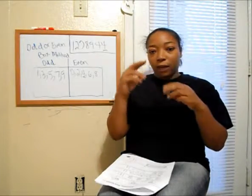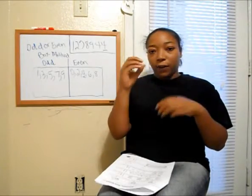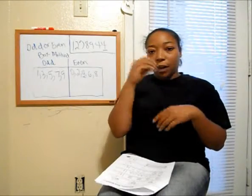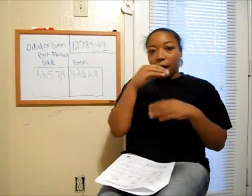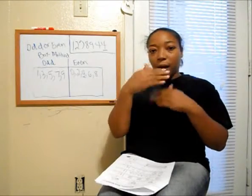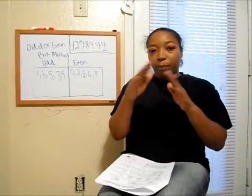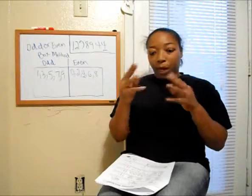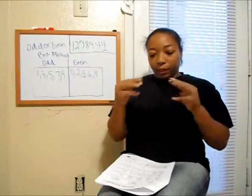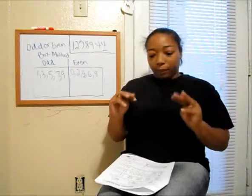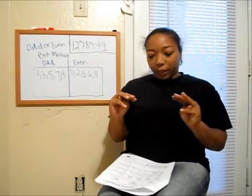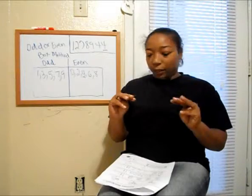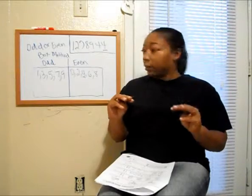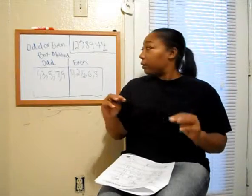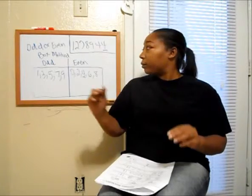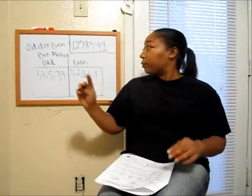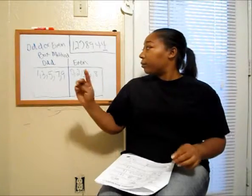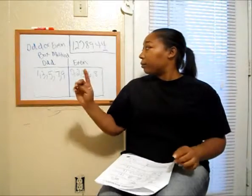even odd box method?